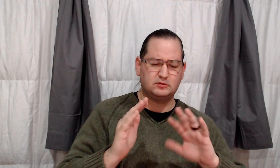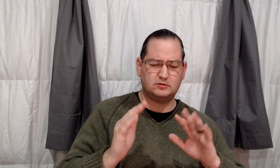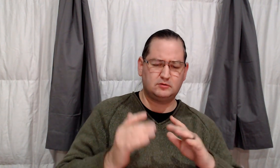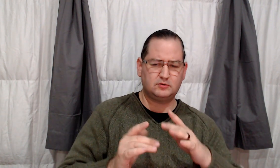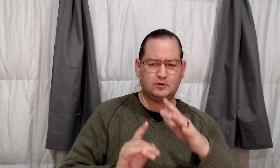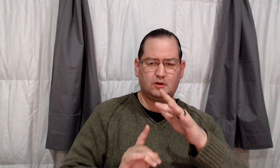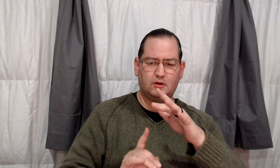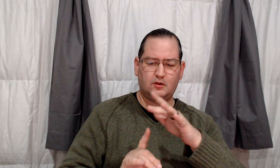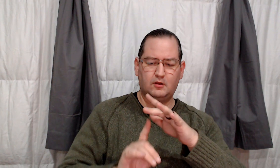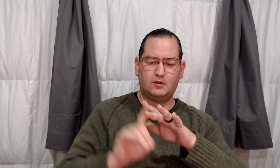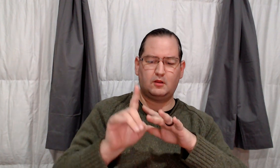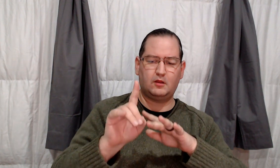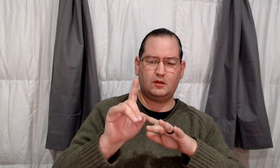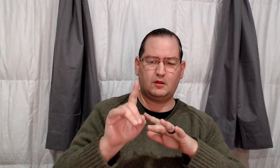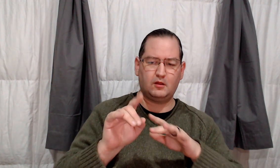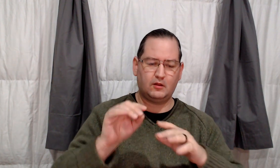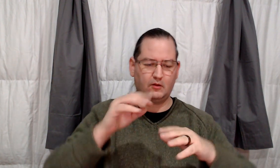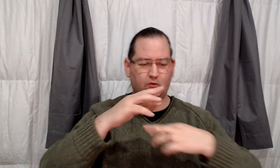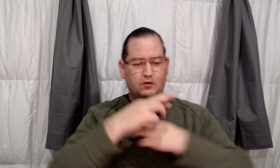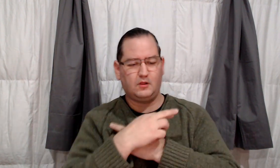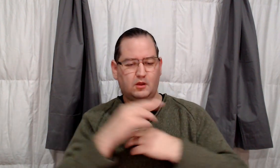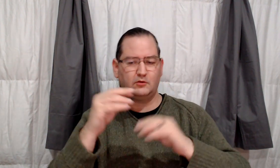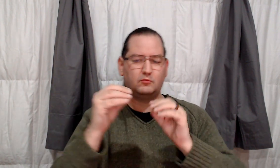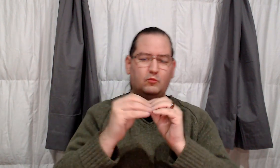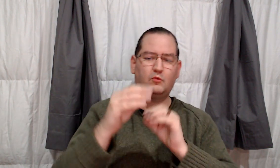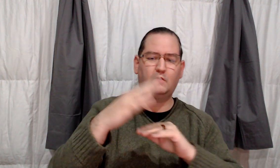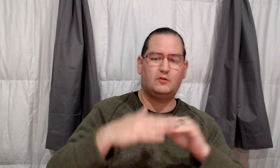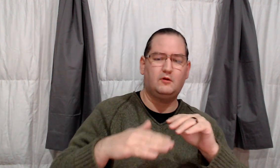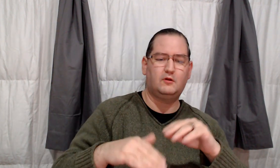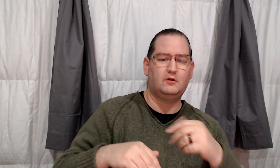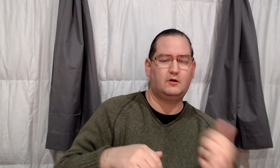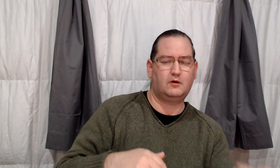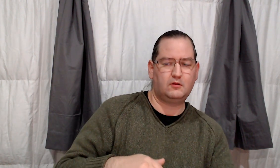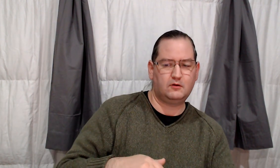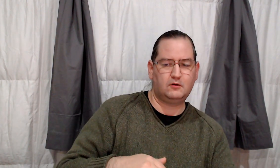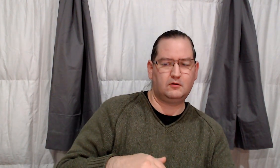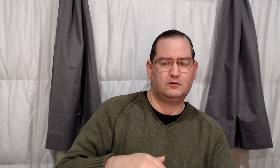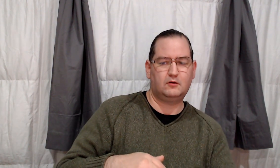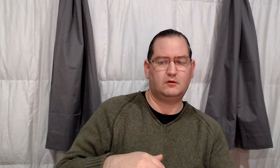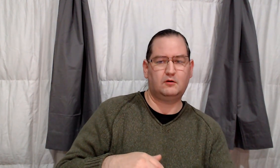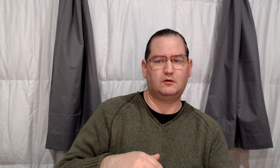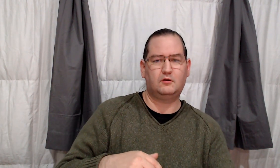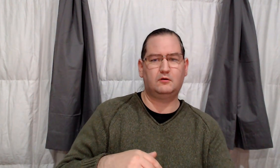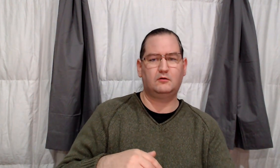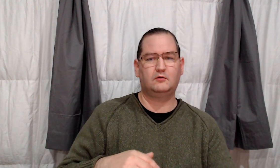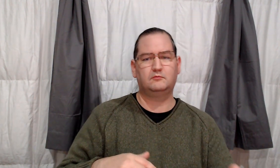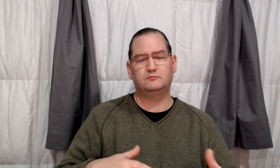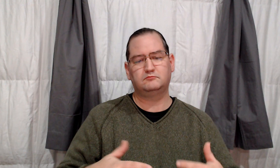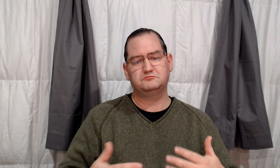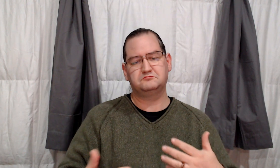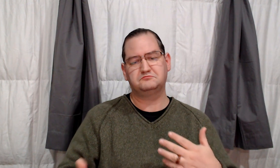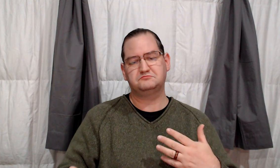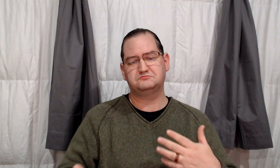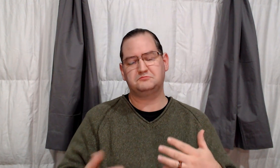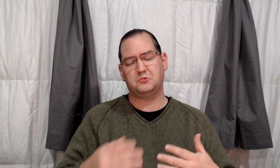other may seem to be too much effort to bother making.